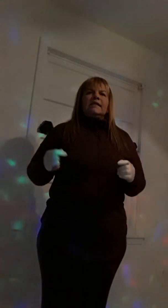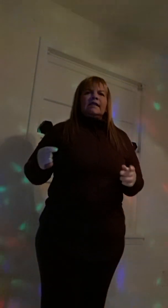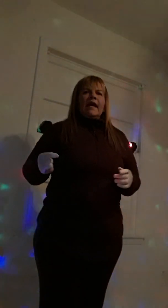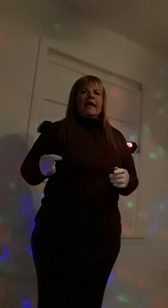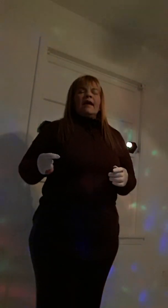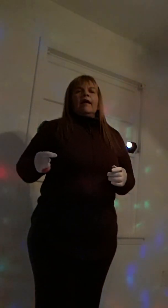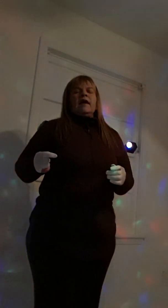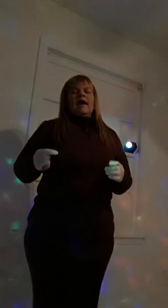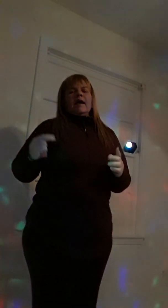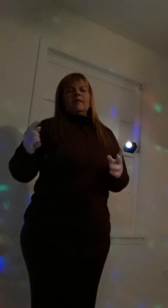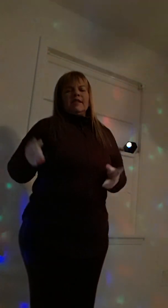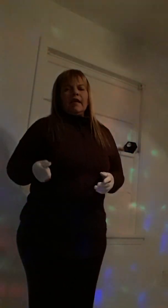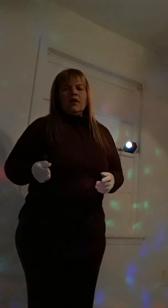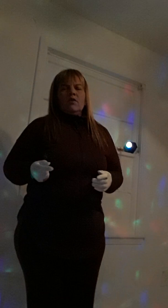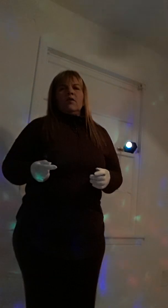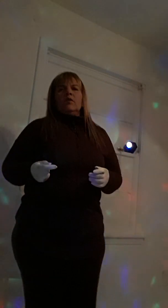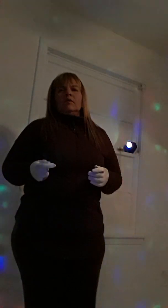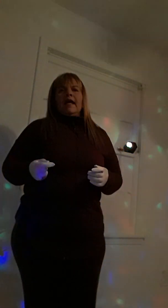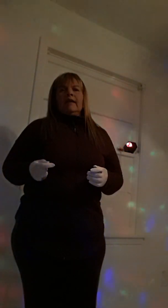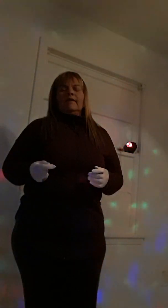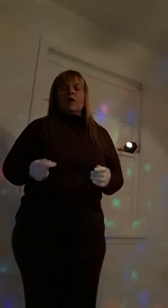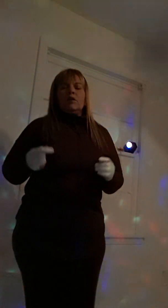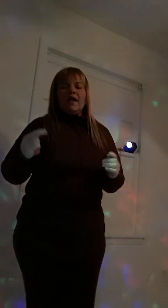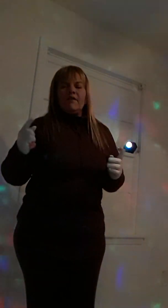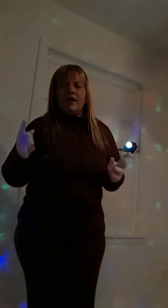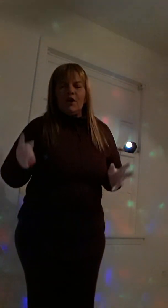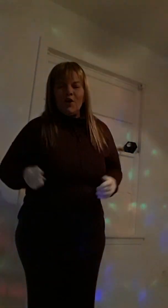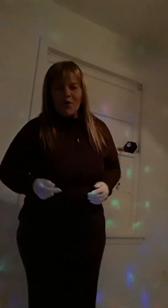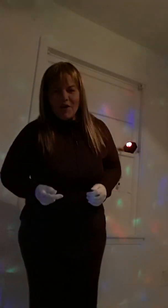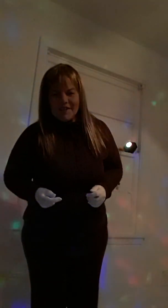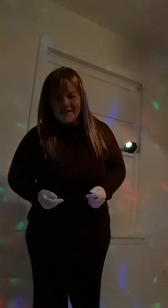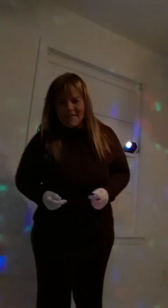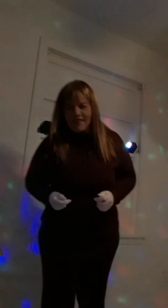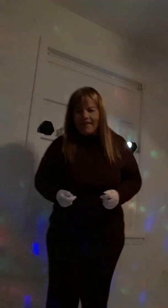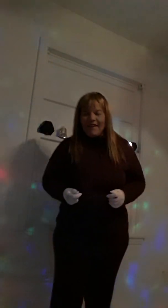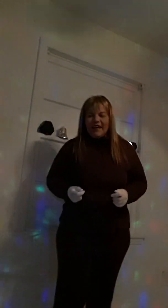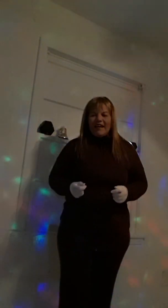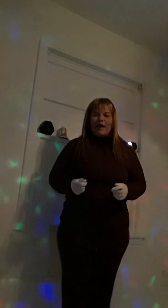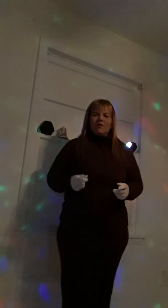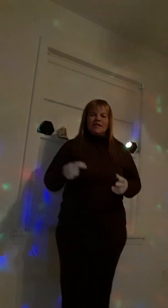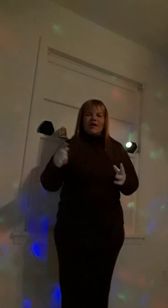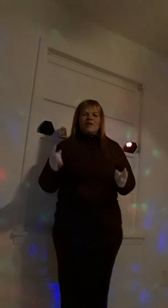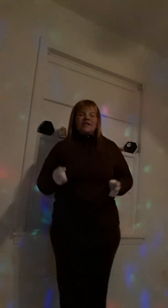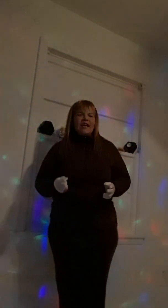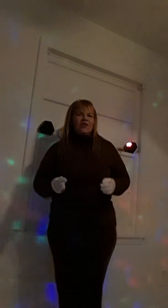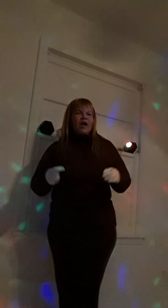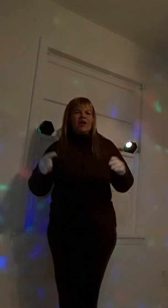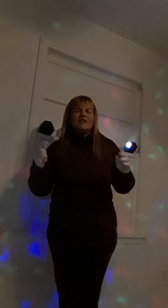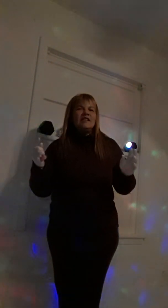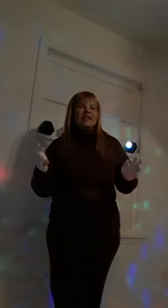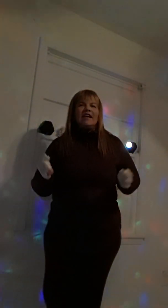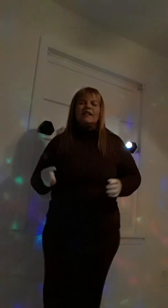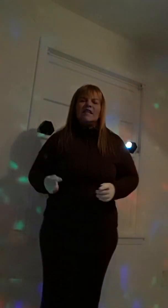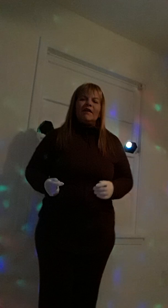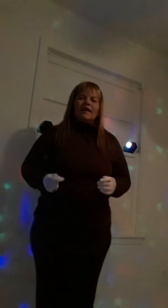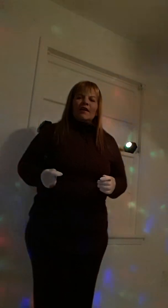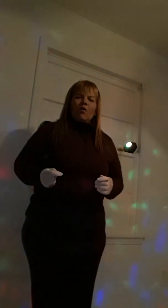When they say, like I'm telling you, that they will never notice. Y le hemos estado diciendo que ellos ni siquiera se van a dar